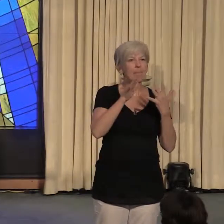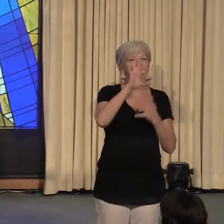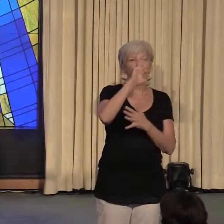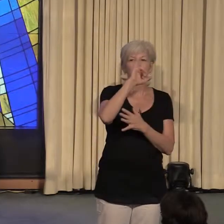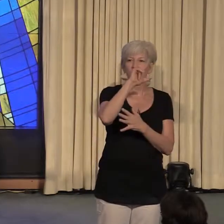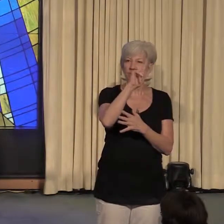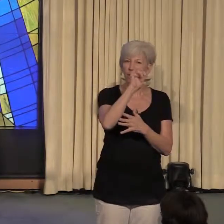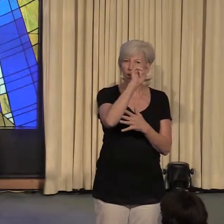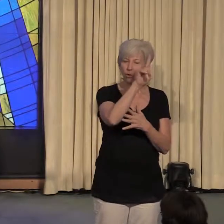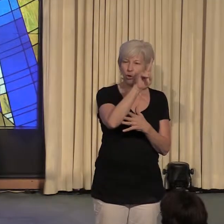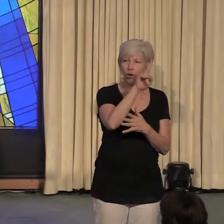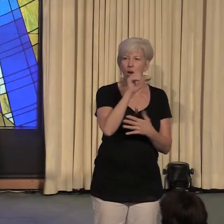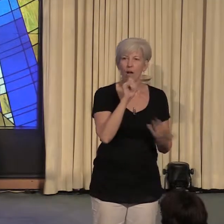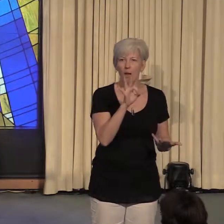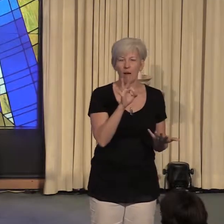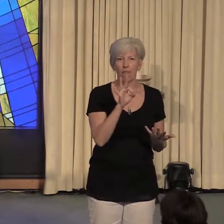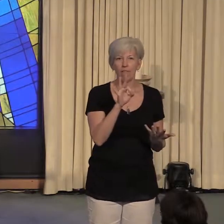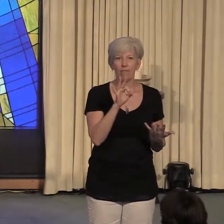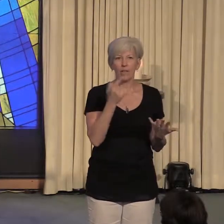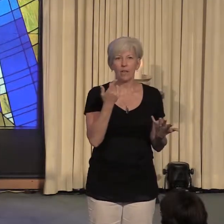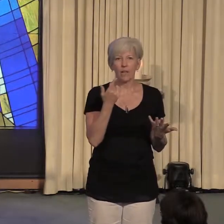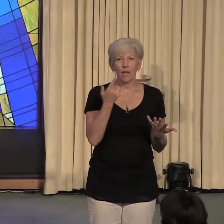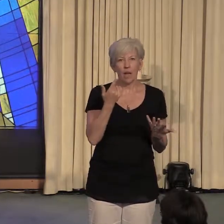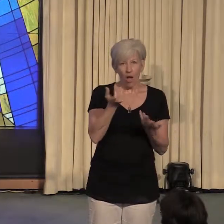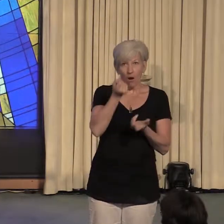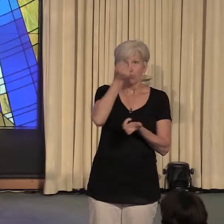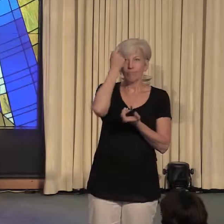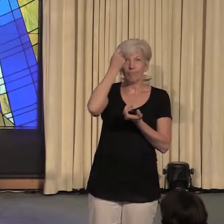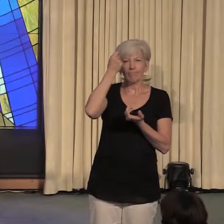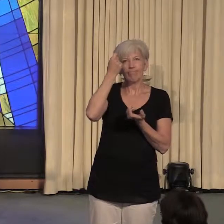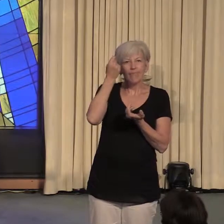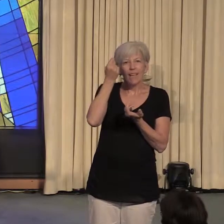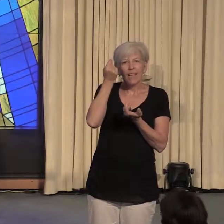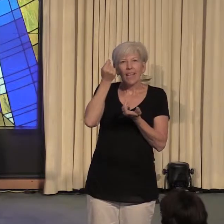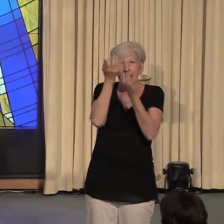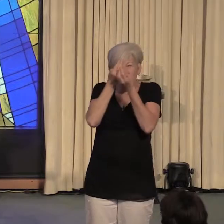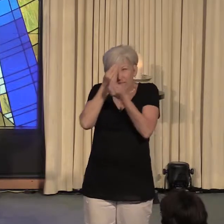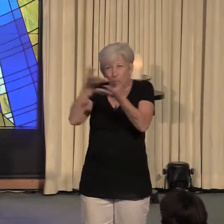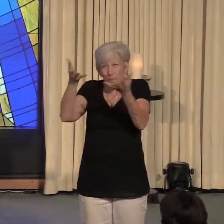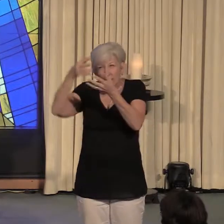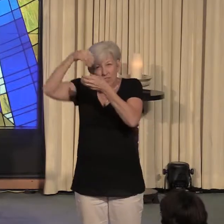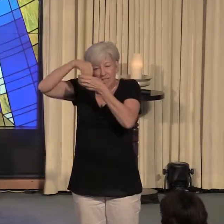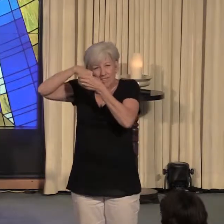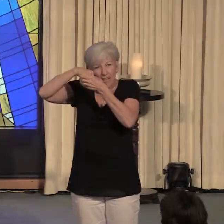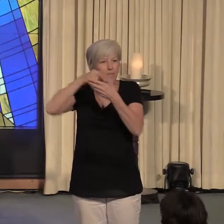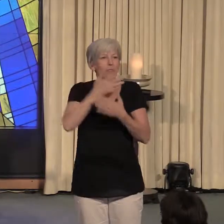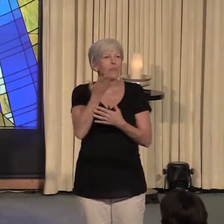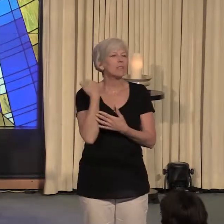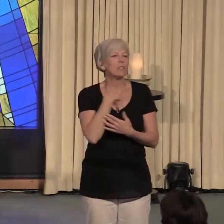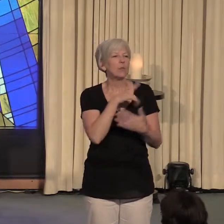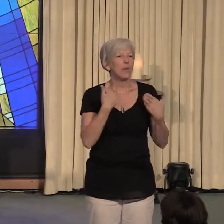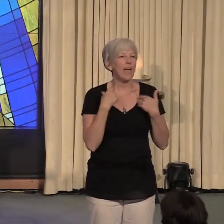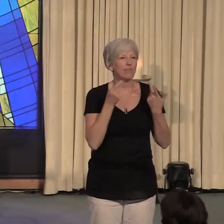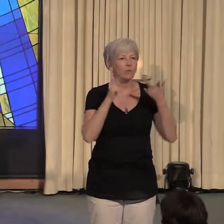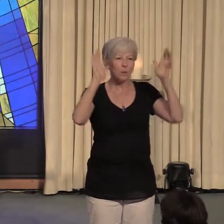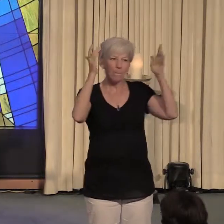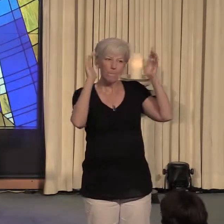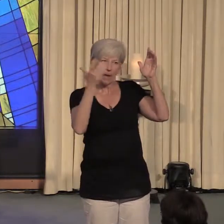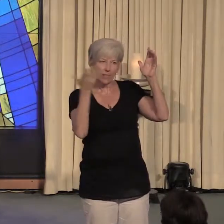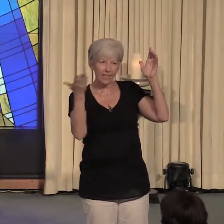our filter of our database, the things that we have to compare things to, because that's the way humans learn how